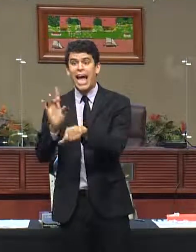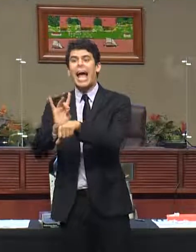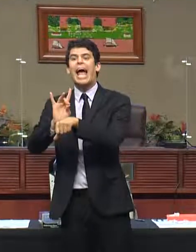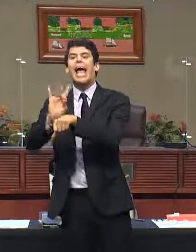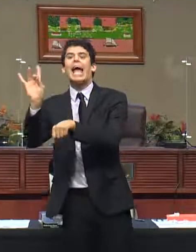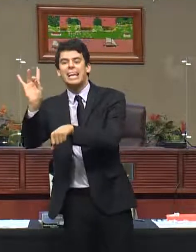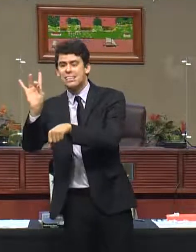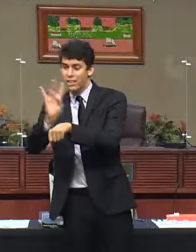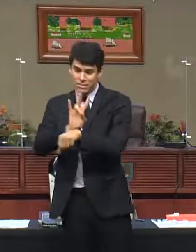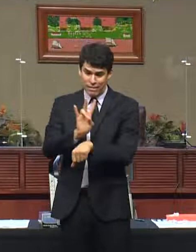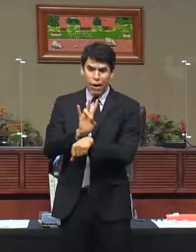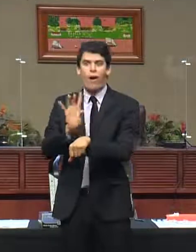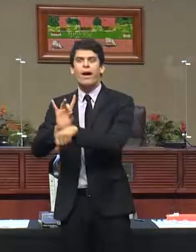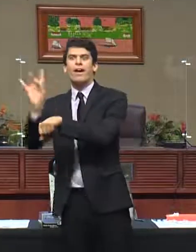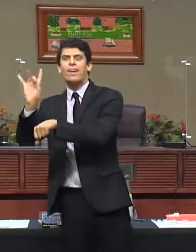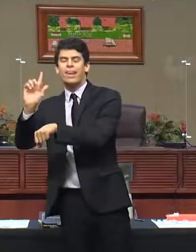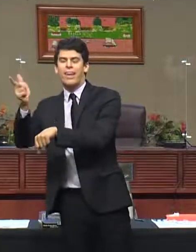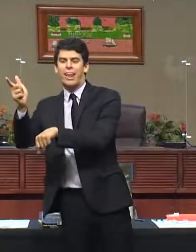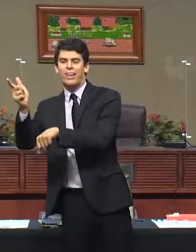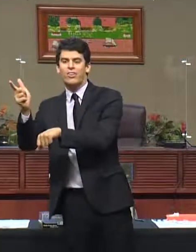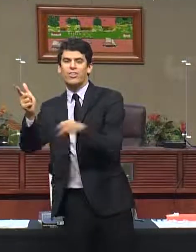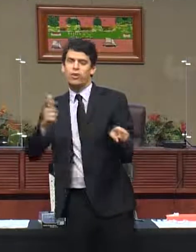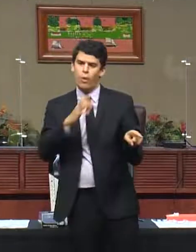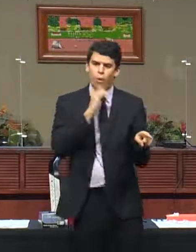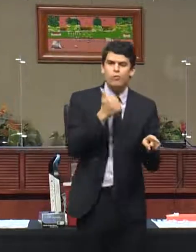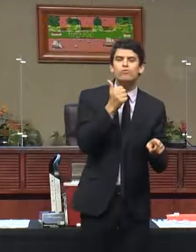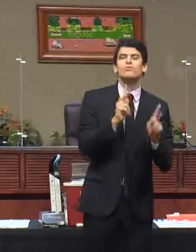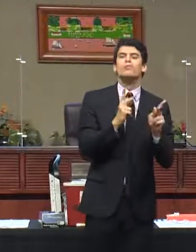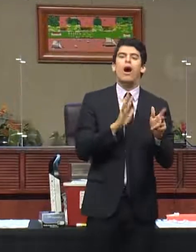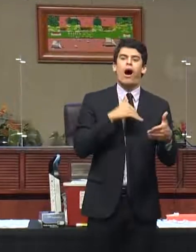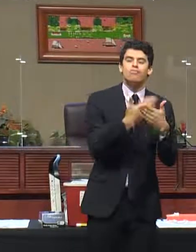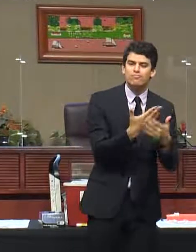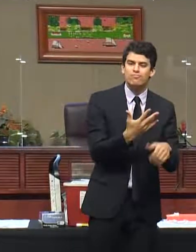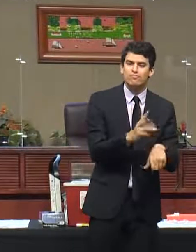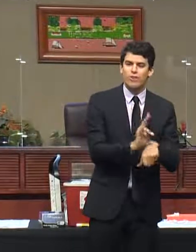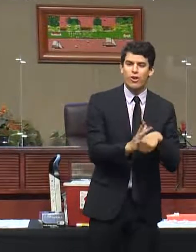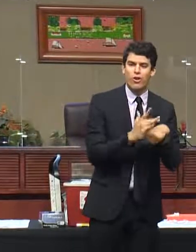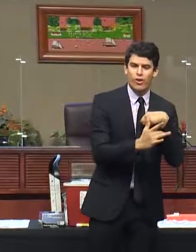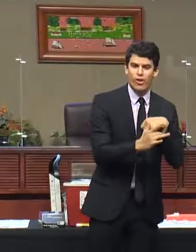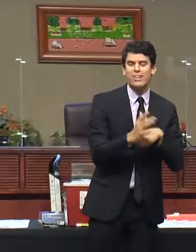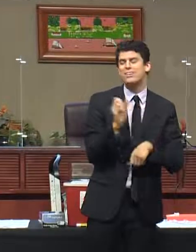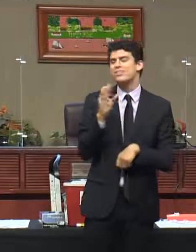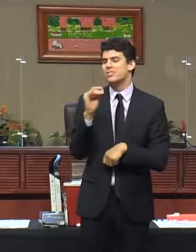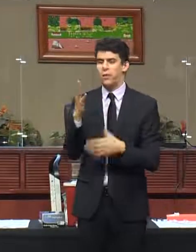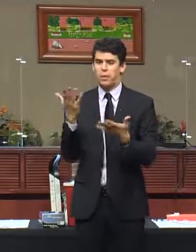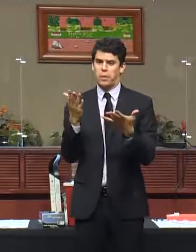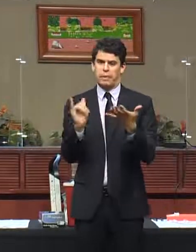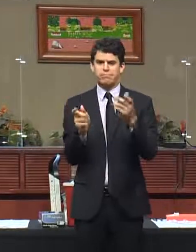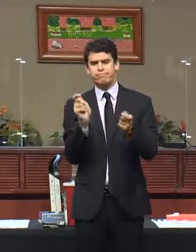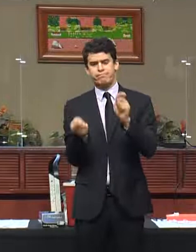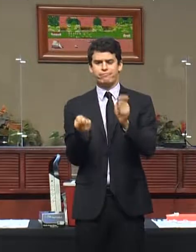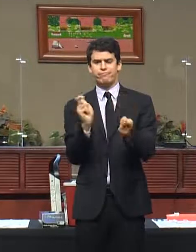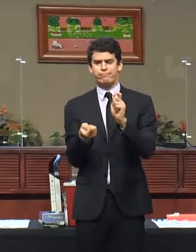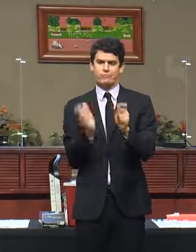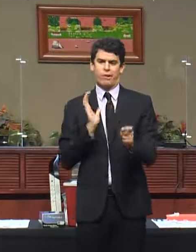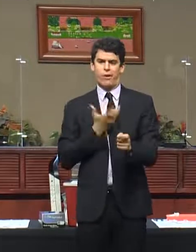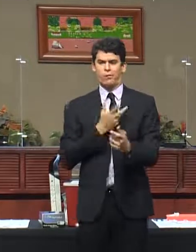happening and we have to adapt to the changes dynamic of the population and the vaccination itself.